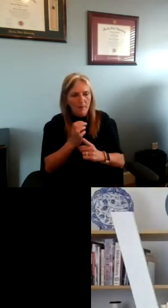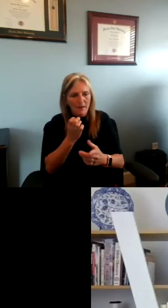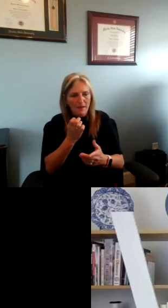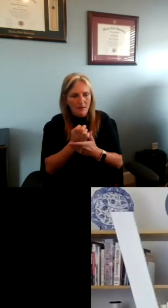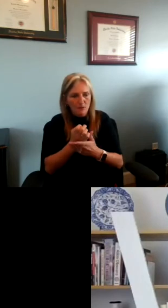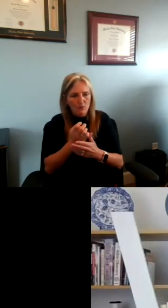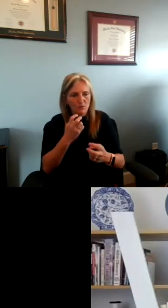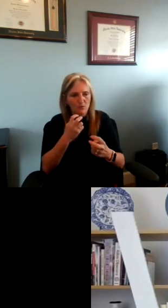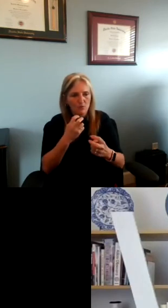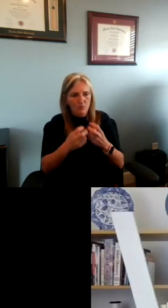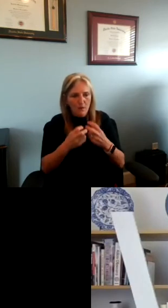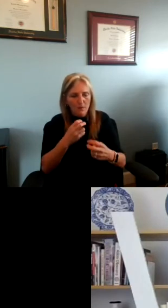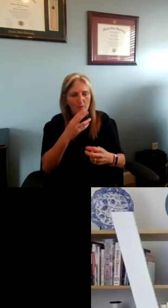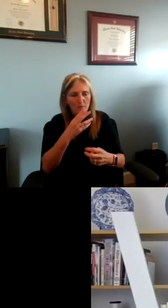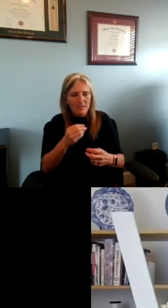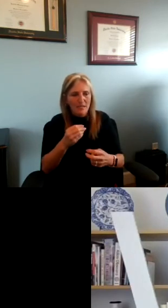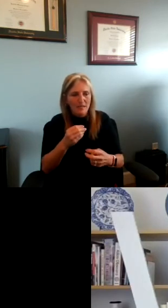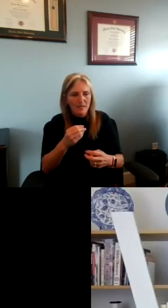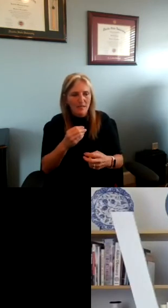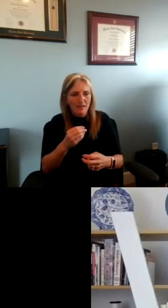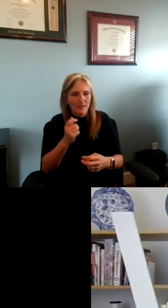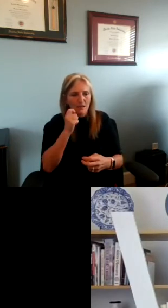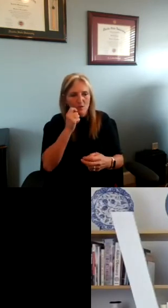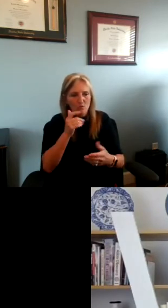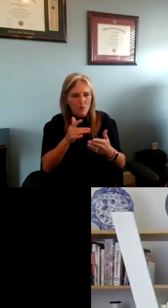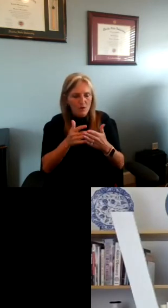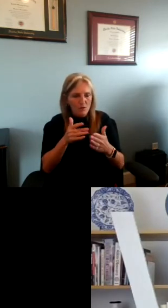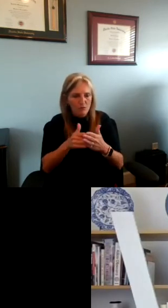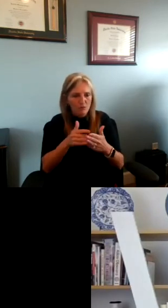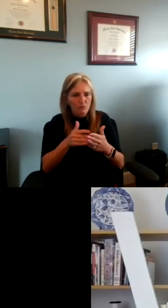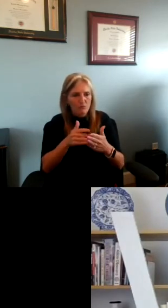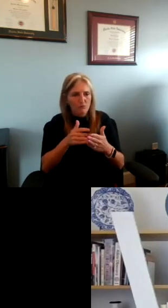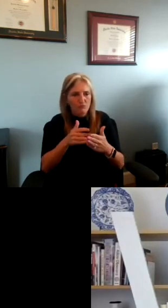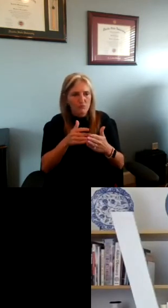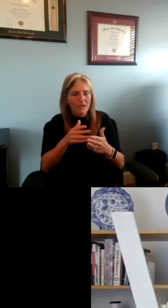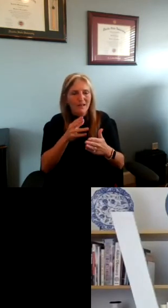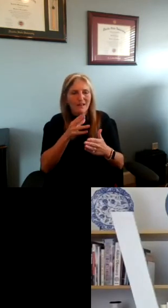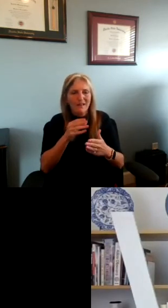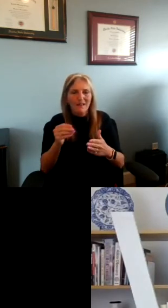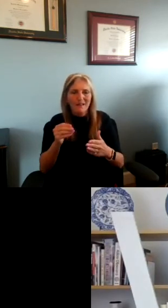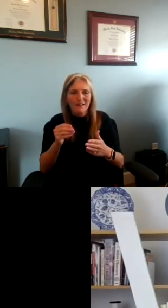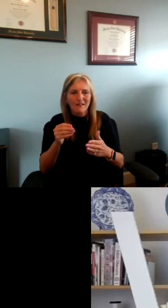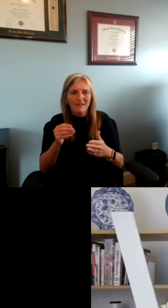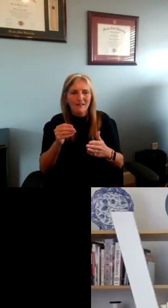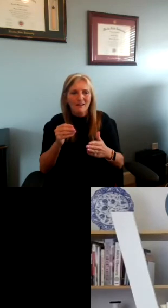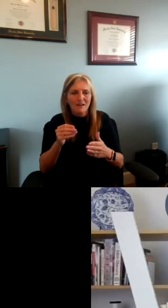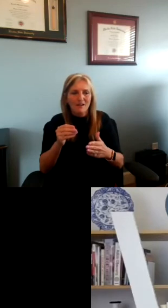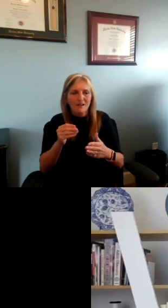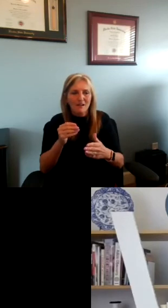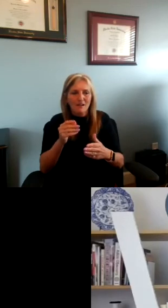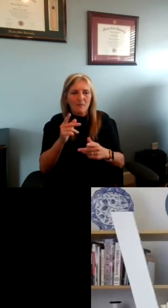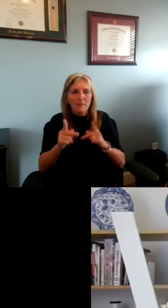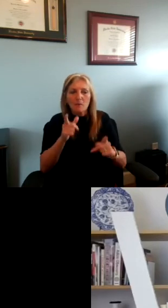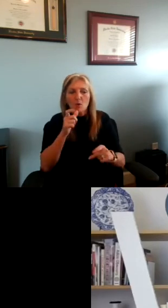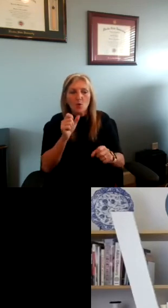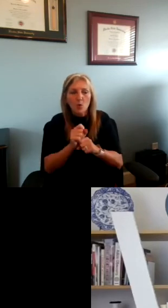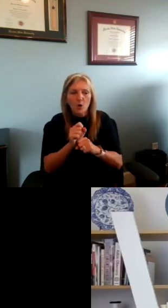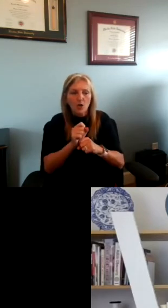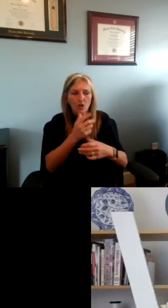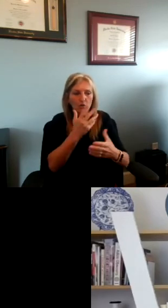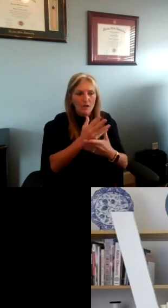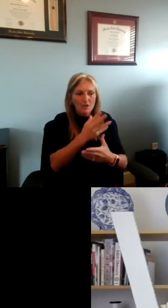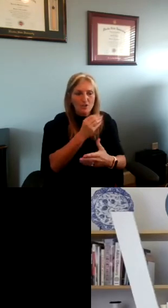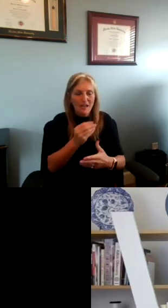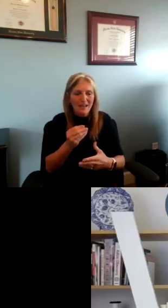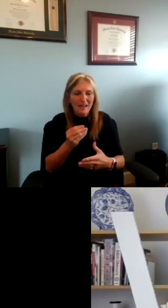disparity, we need to invest in the well-being of people who work in corrections and their families and communities. You know, in so